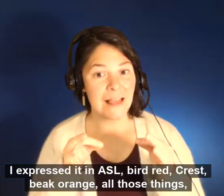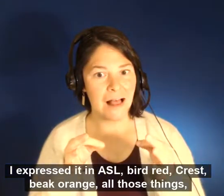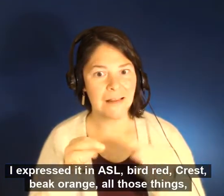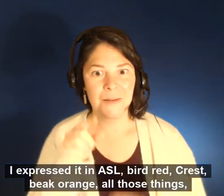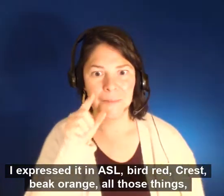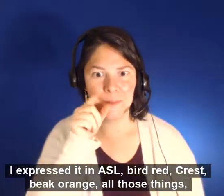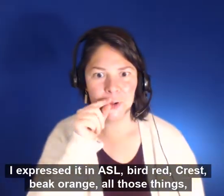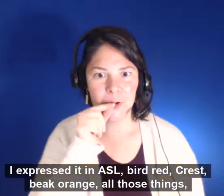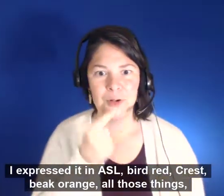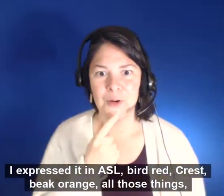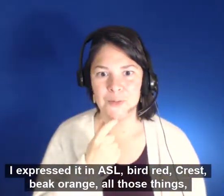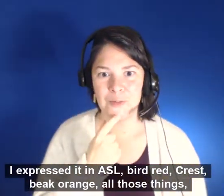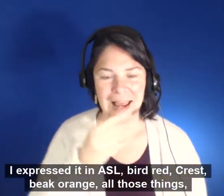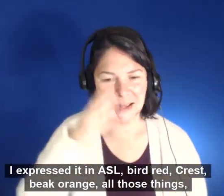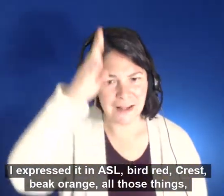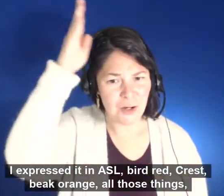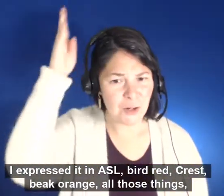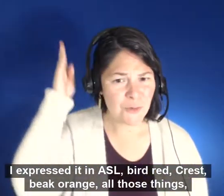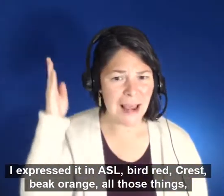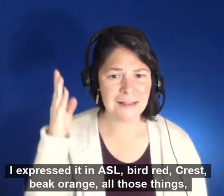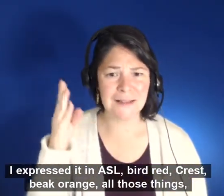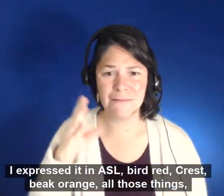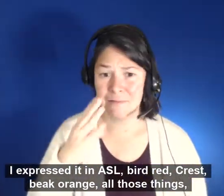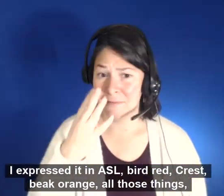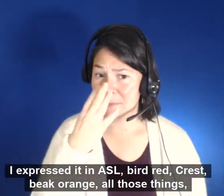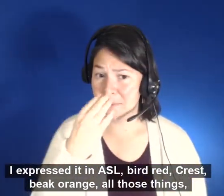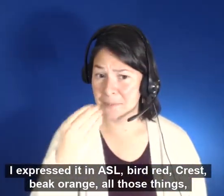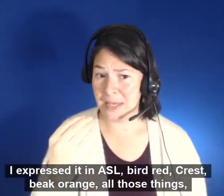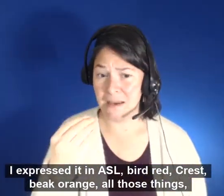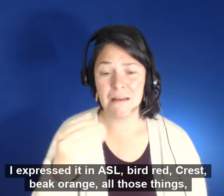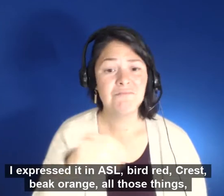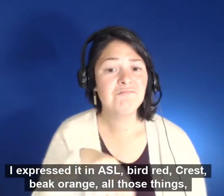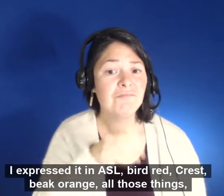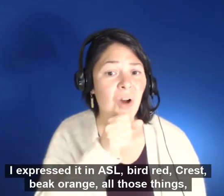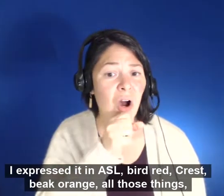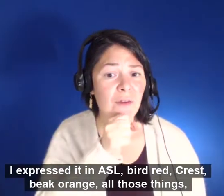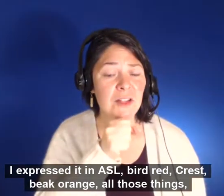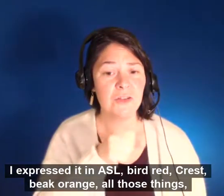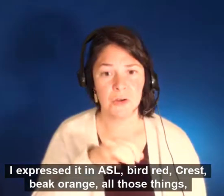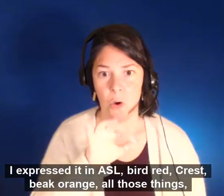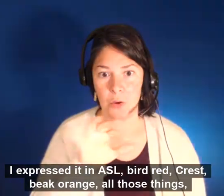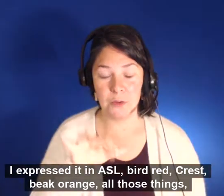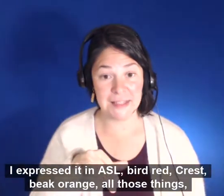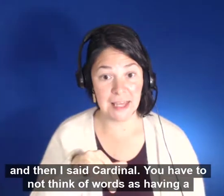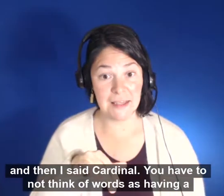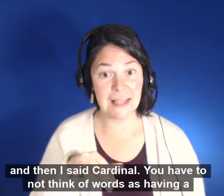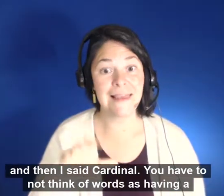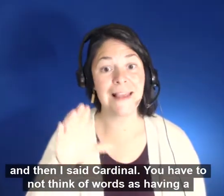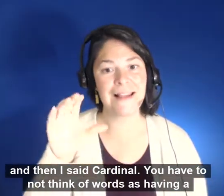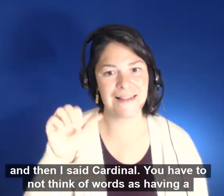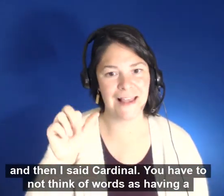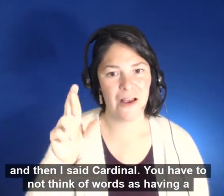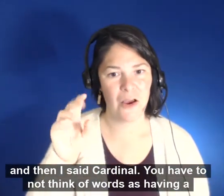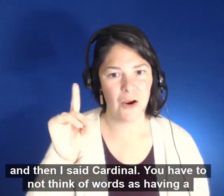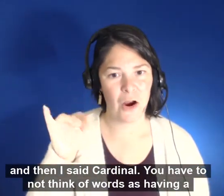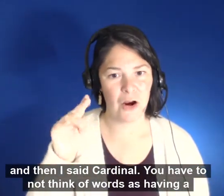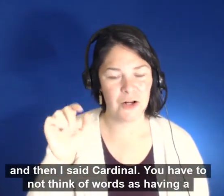ASL, bird, red, crest, beak, orange, all those things. And then I said